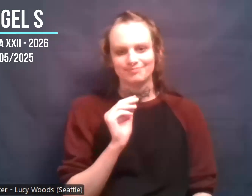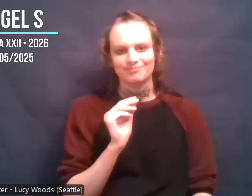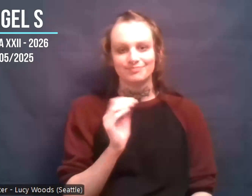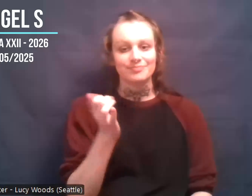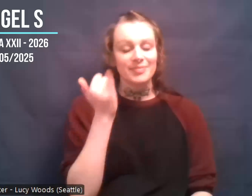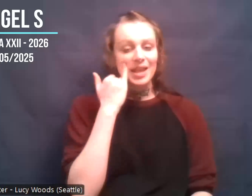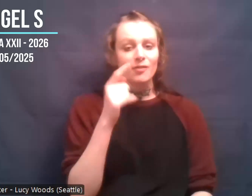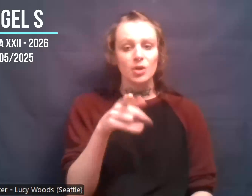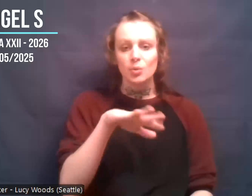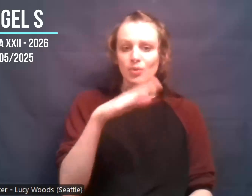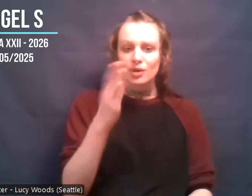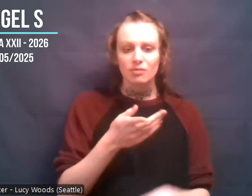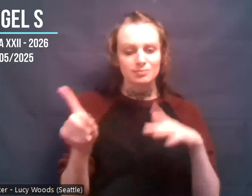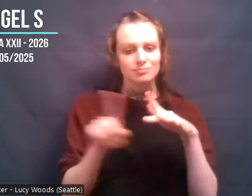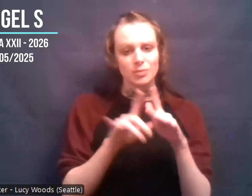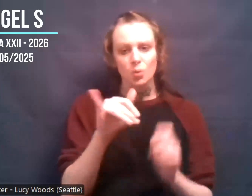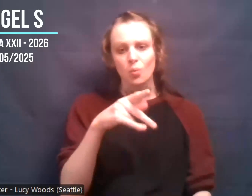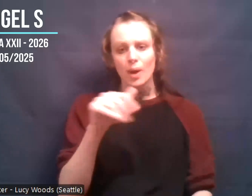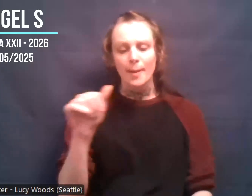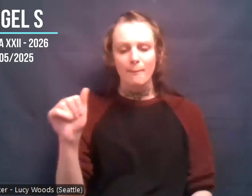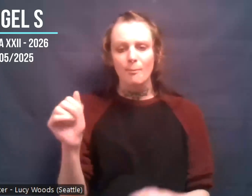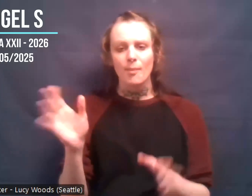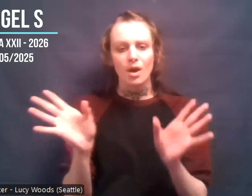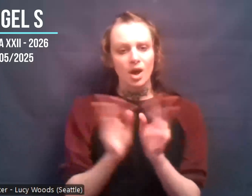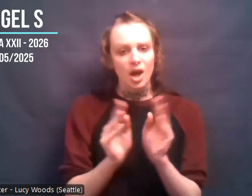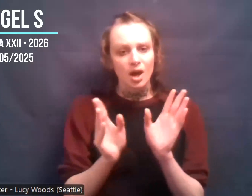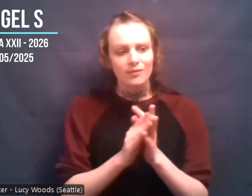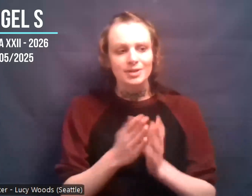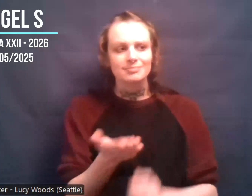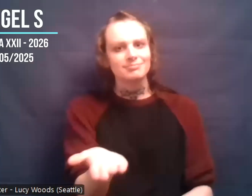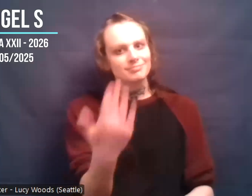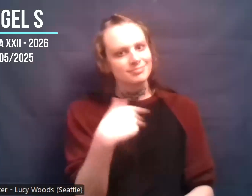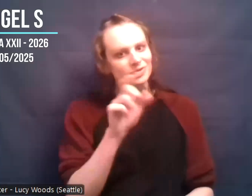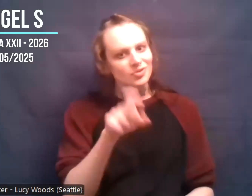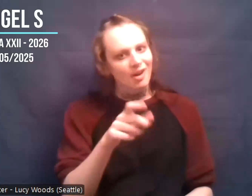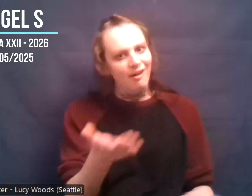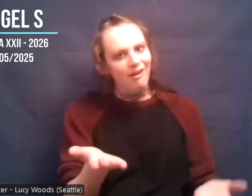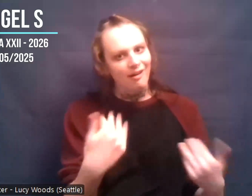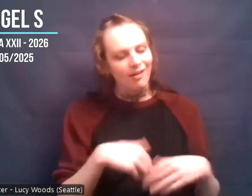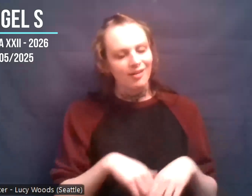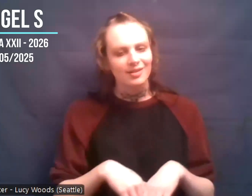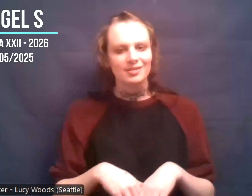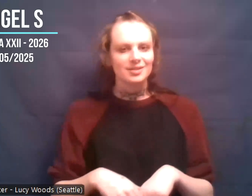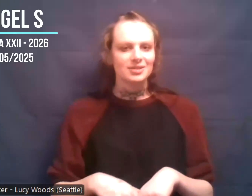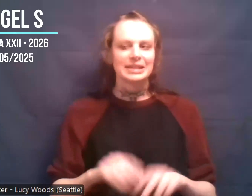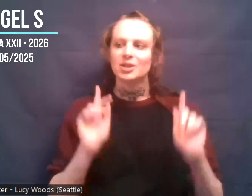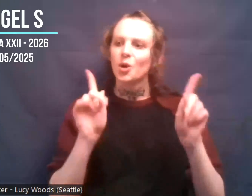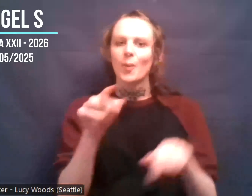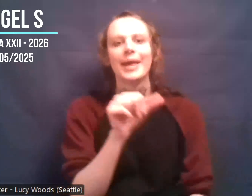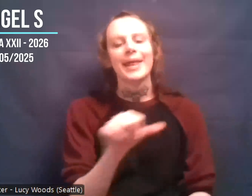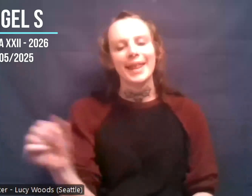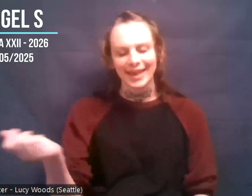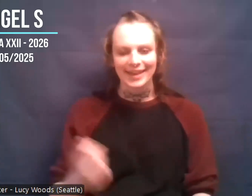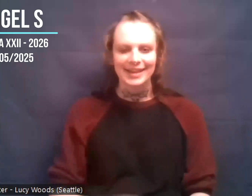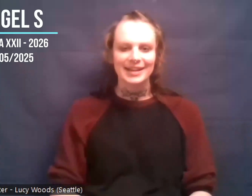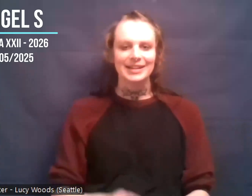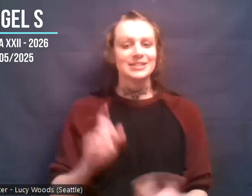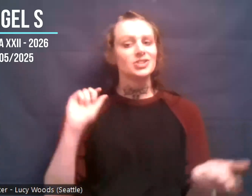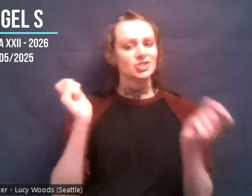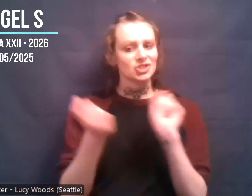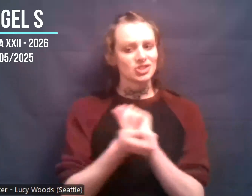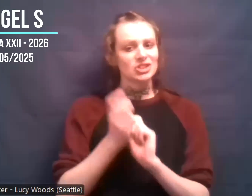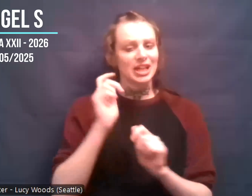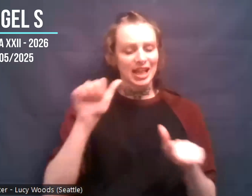YPA conference, I highly suggest you go. It's life-changing, and it definitely was for